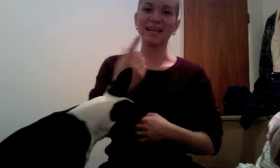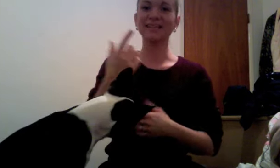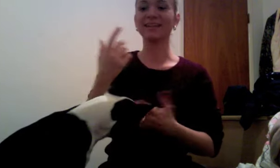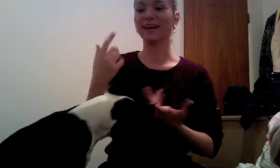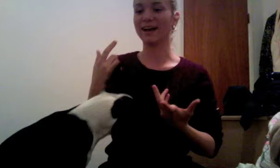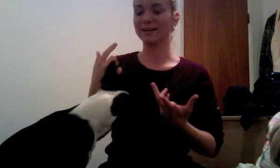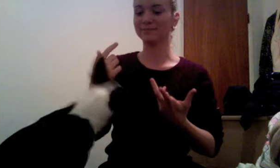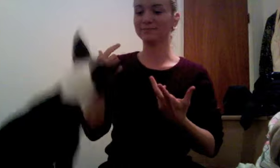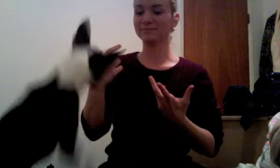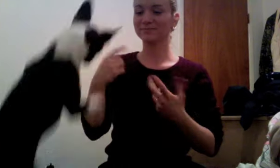saying,